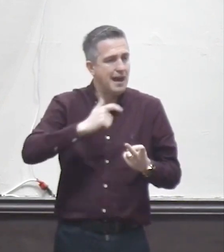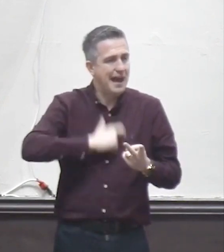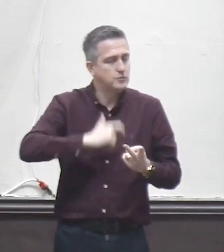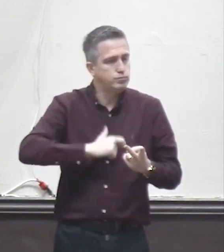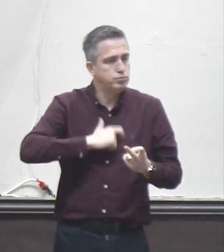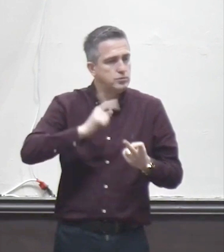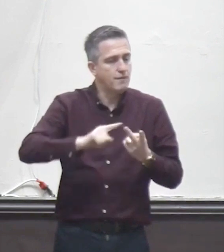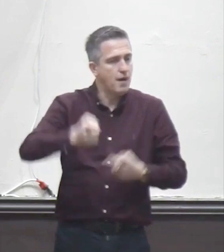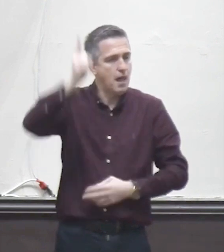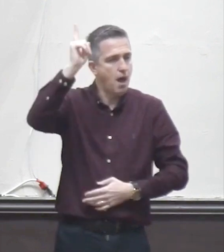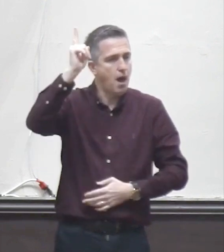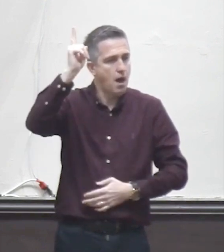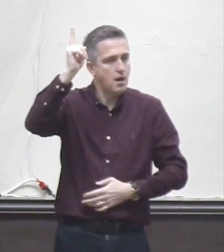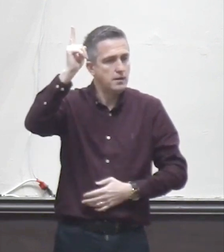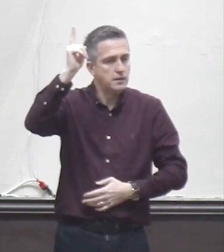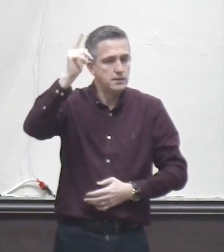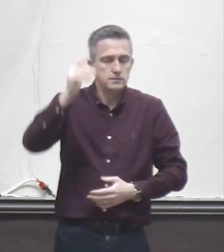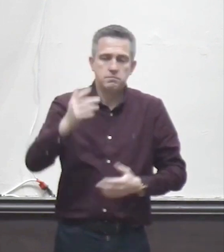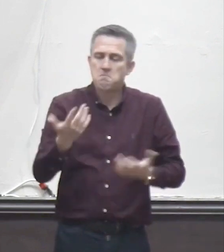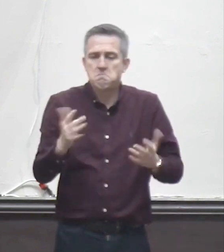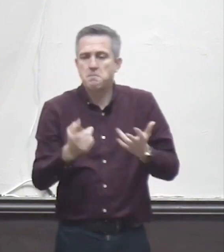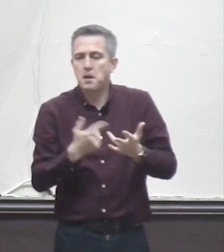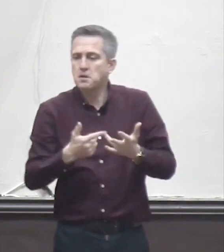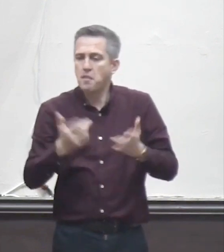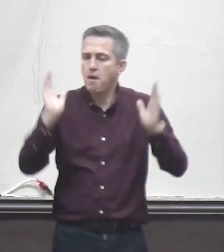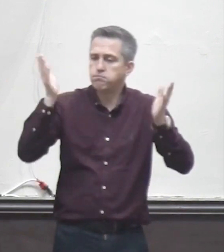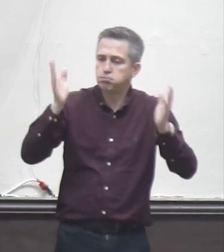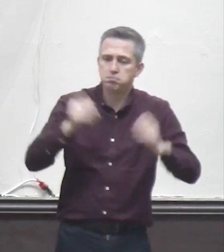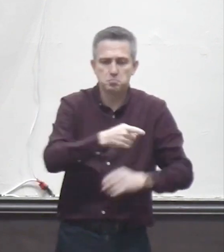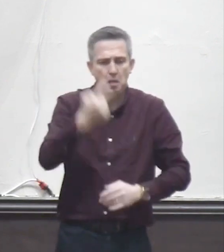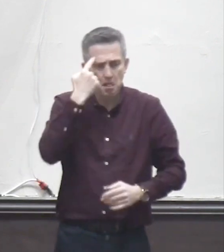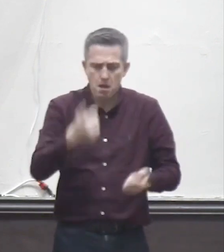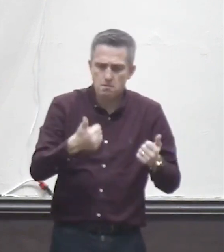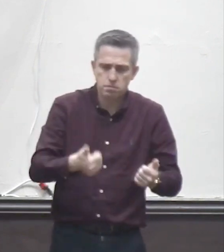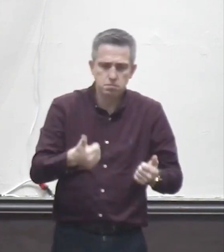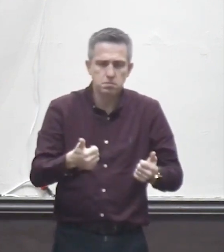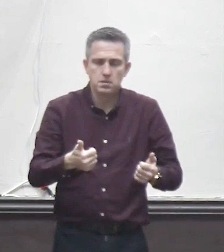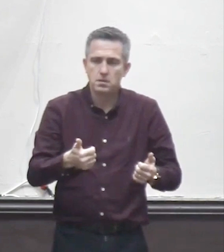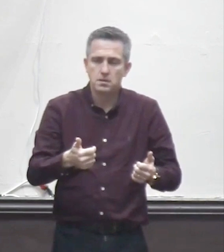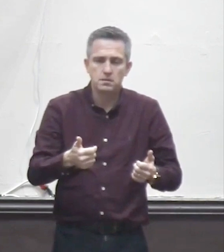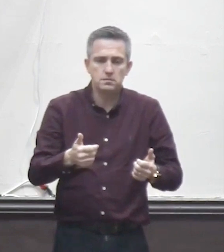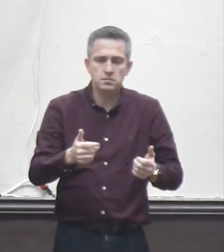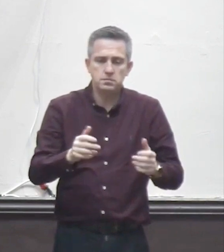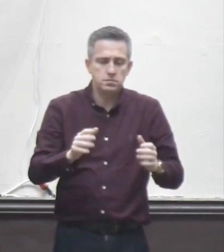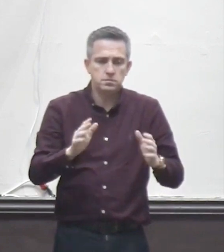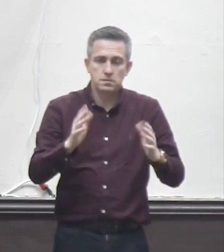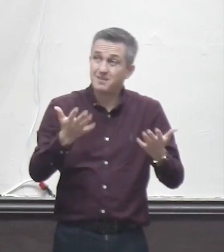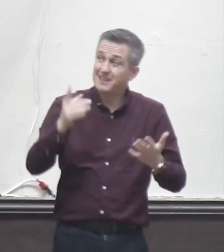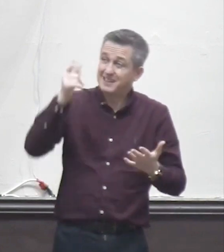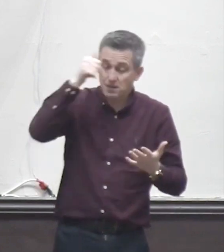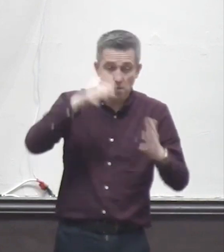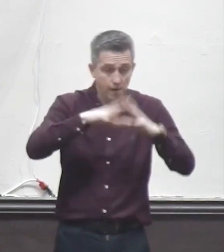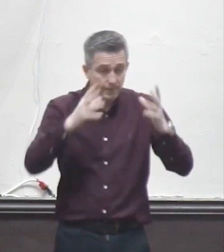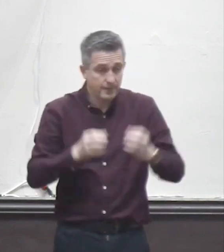Jal, and we gave the example of Al-Alim, that Allah Azza wa Jal has the absolute knowledge of the unseen and the seen,